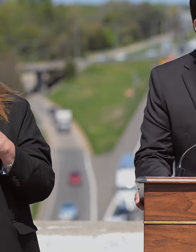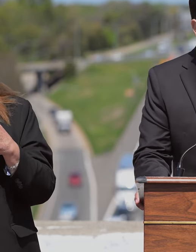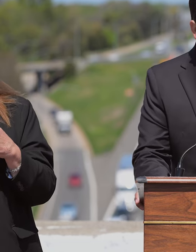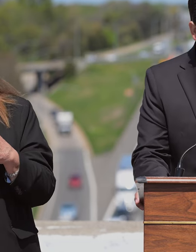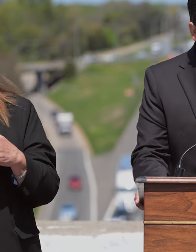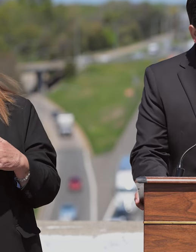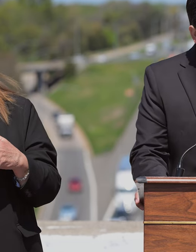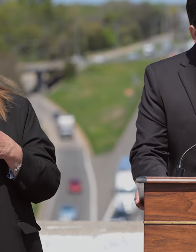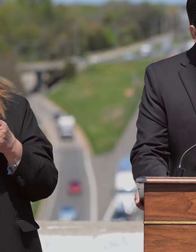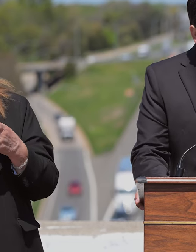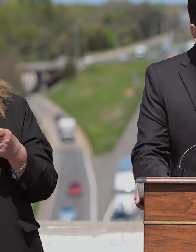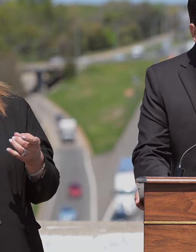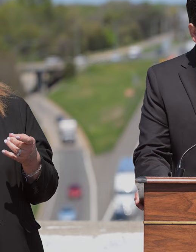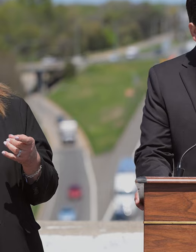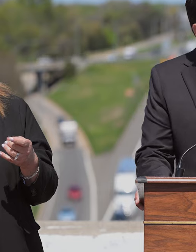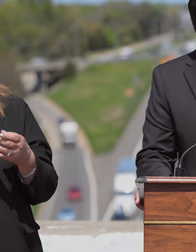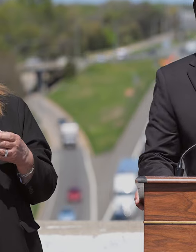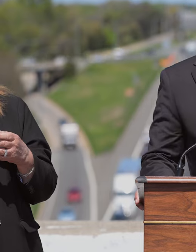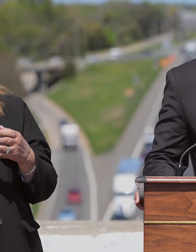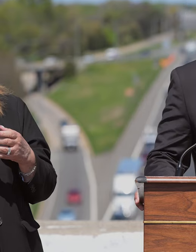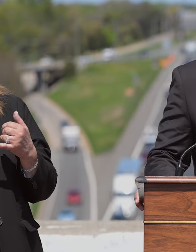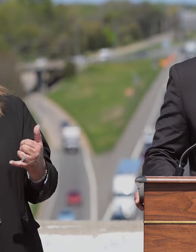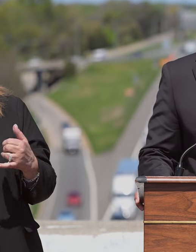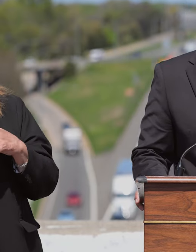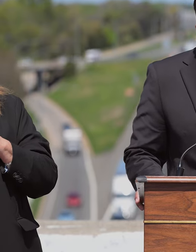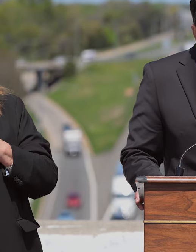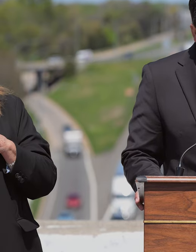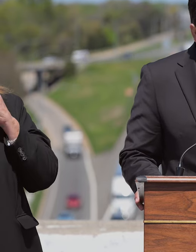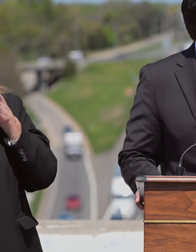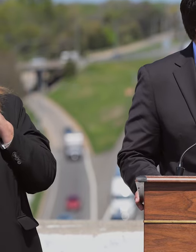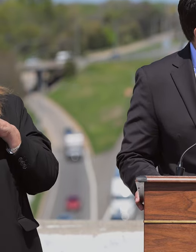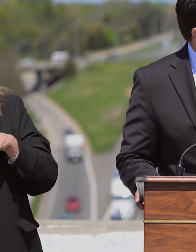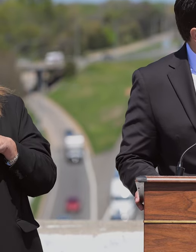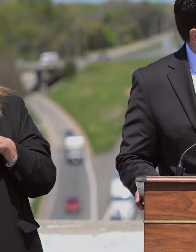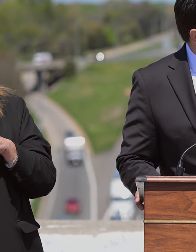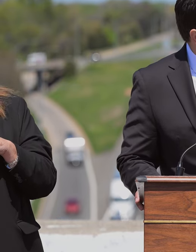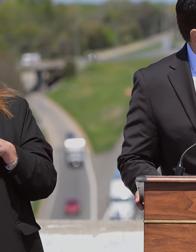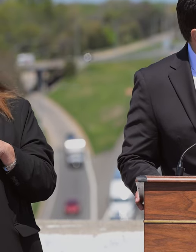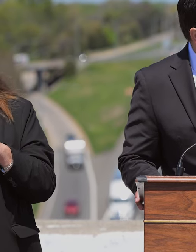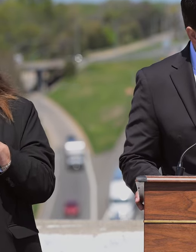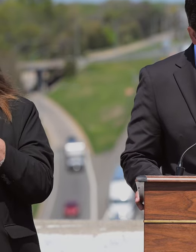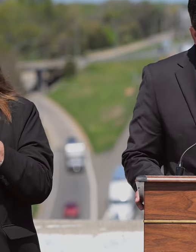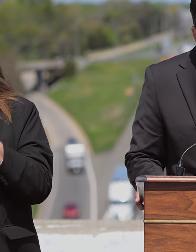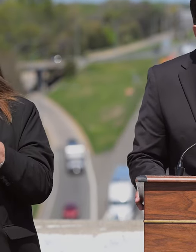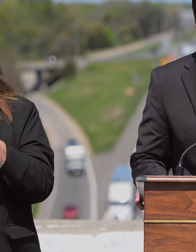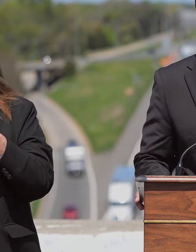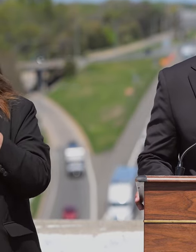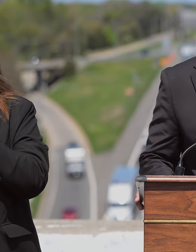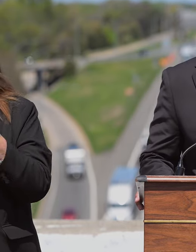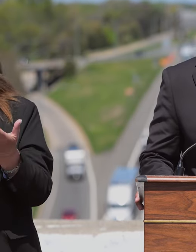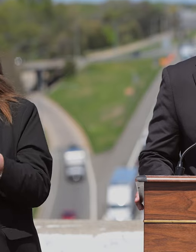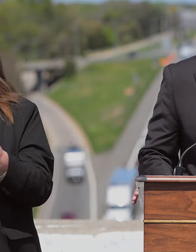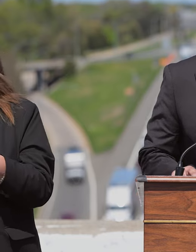our formal remarks. Our speakers will now be available for interview at the end of the bridge here. Paul